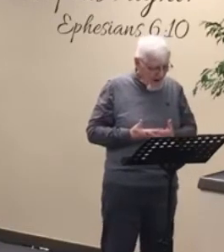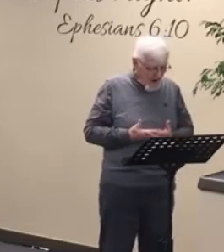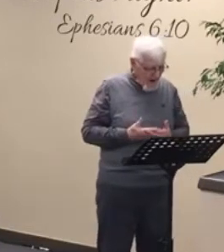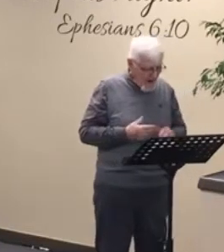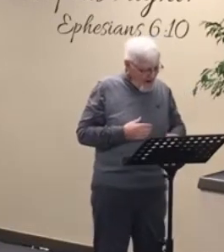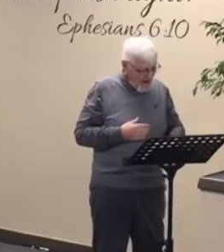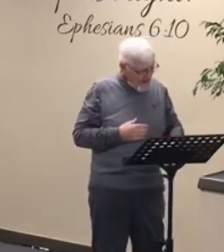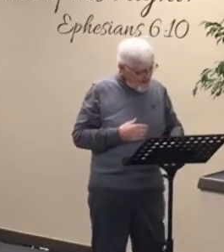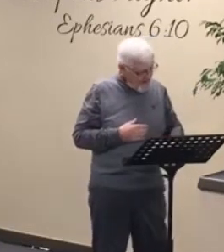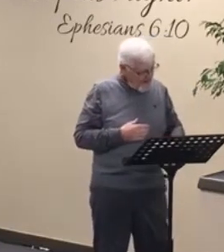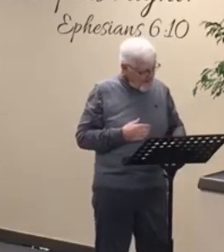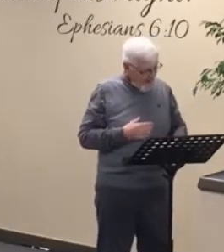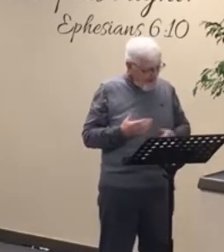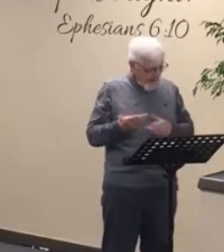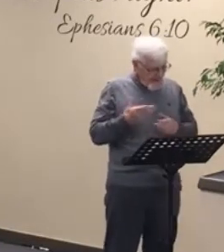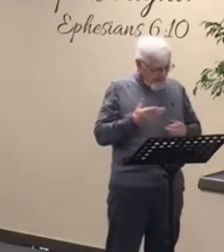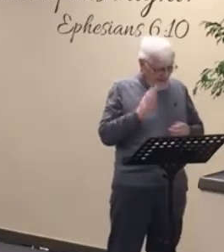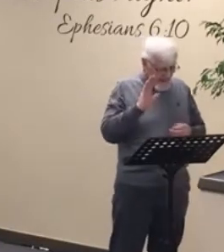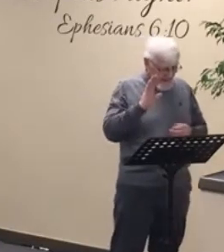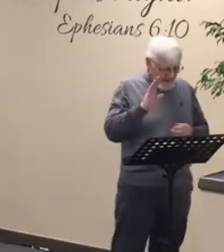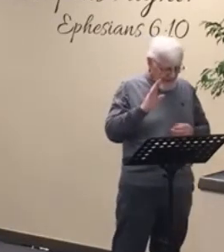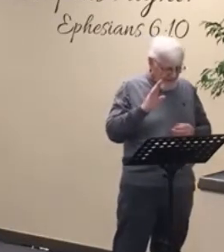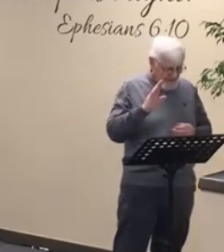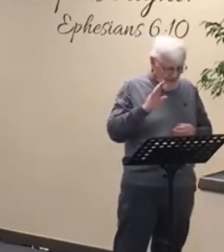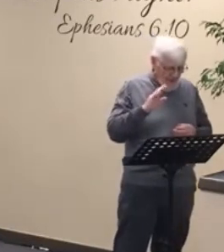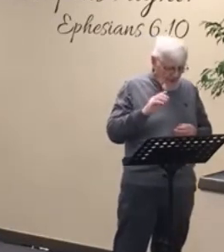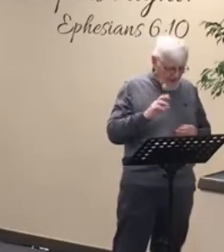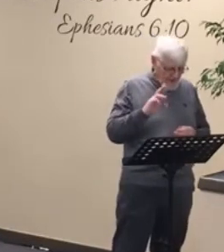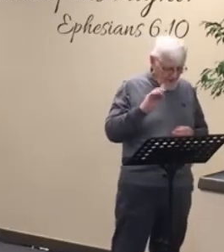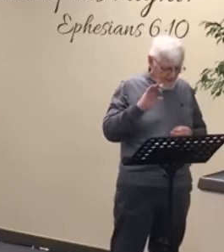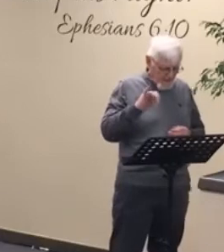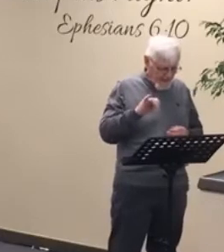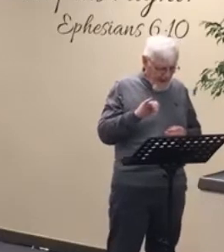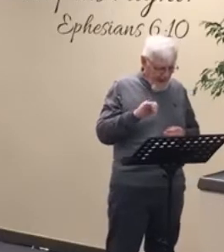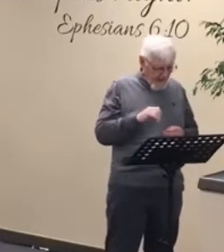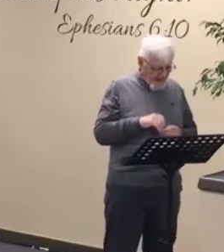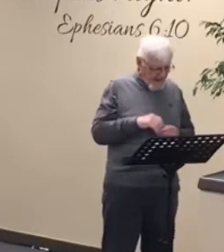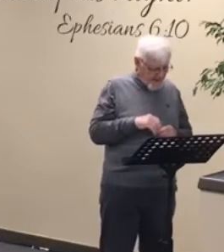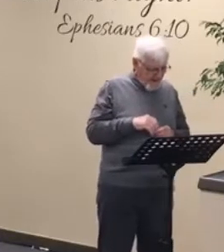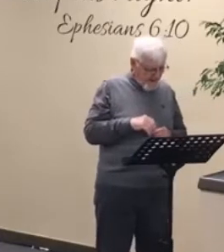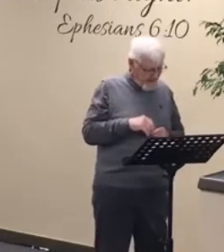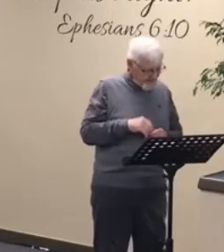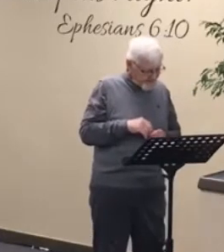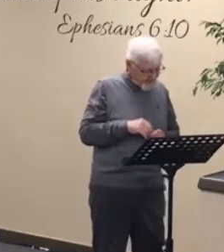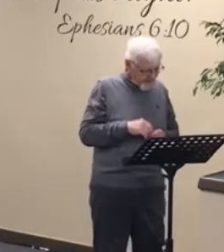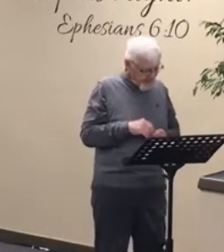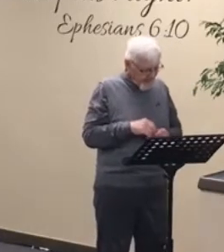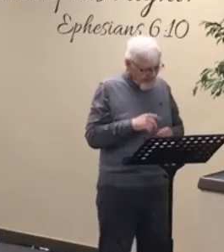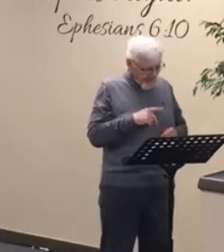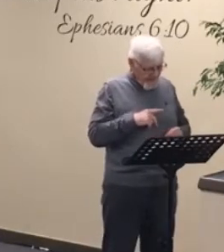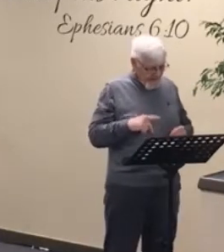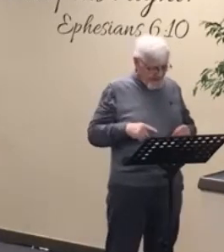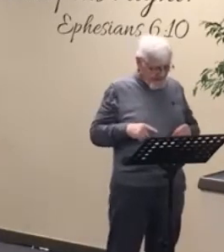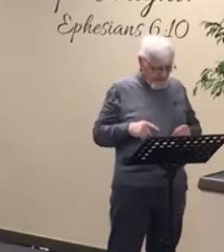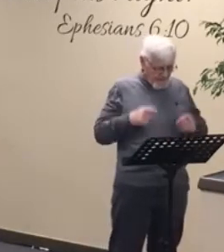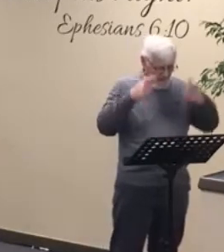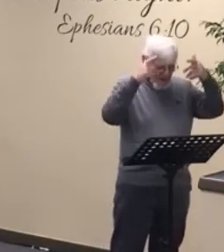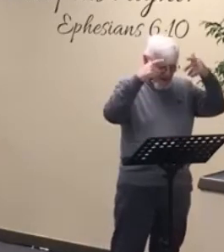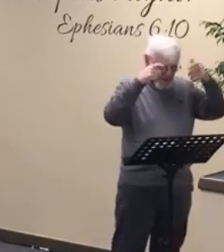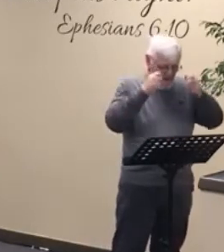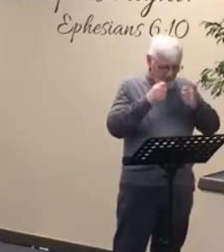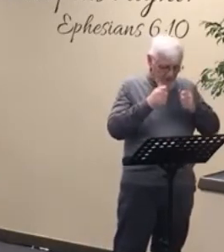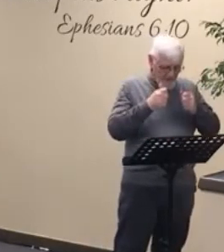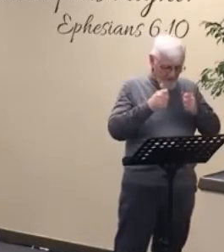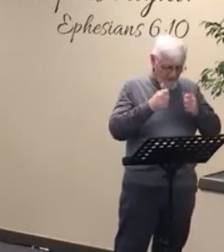of all. Bring forth the royal diadem and crown